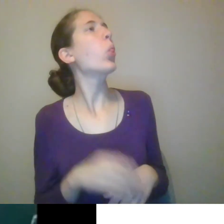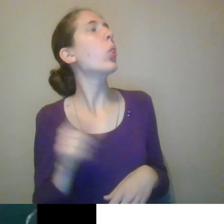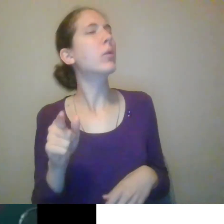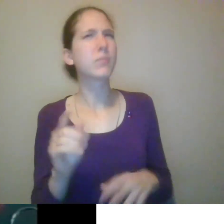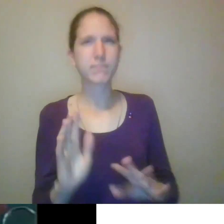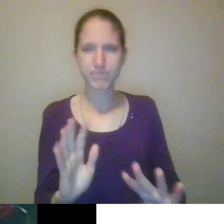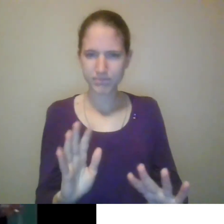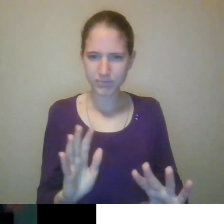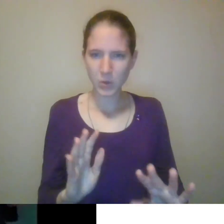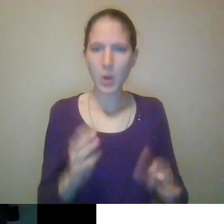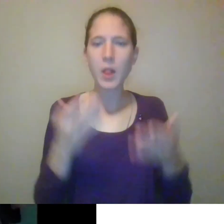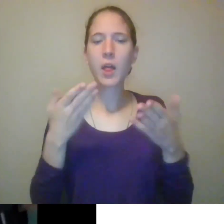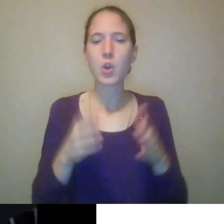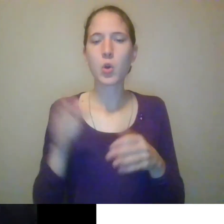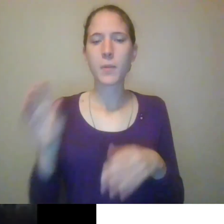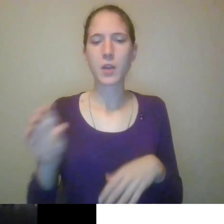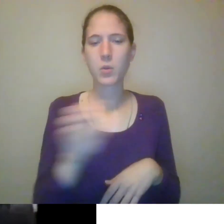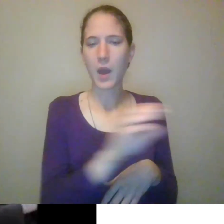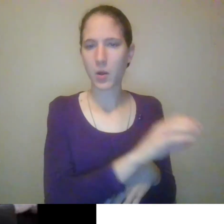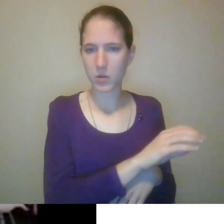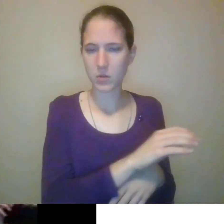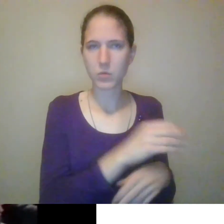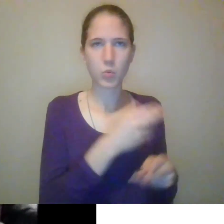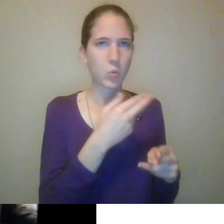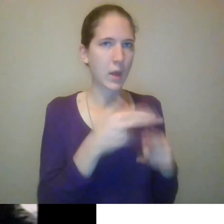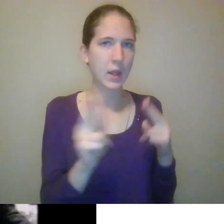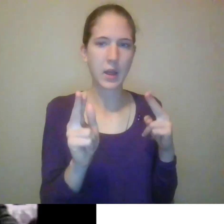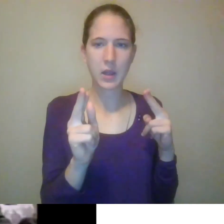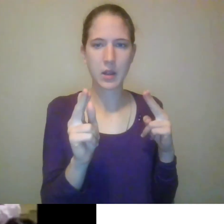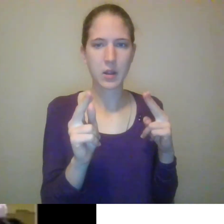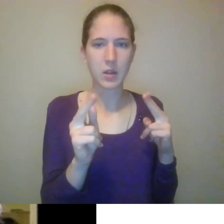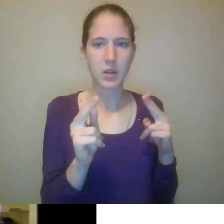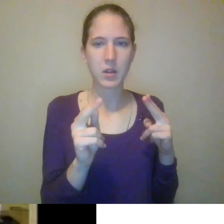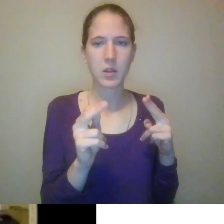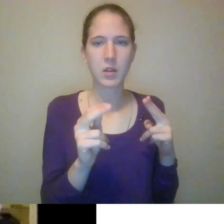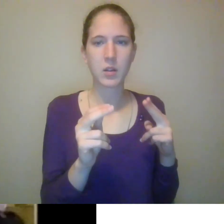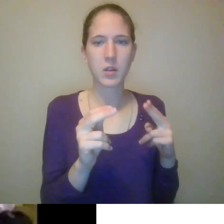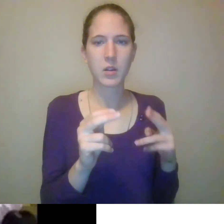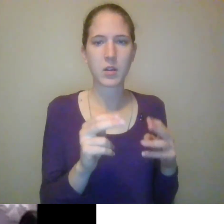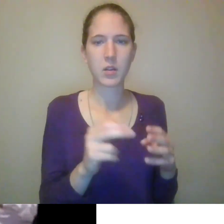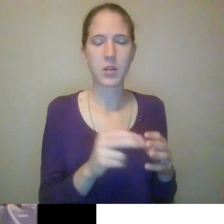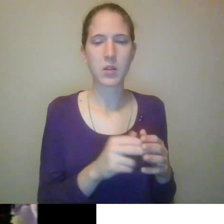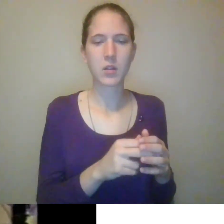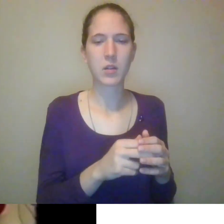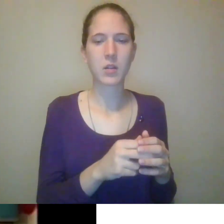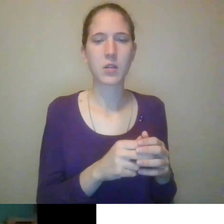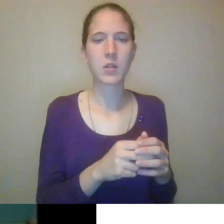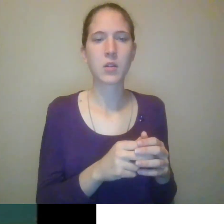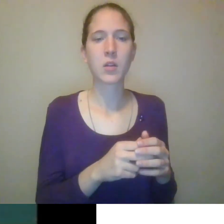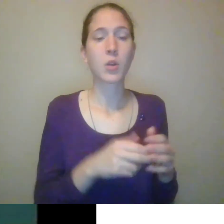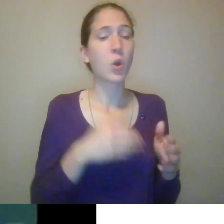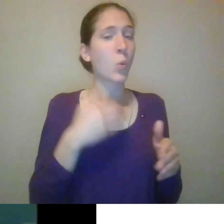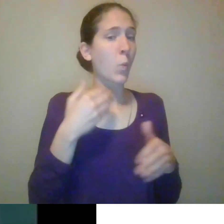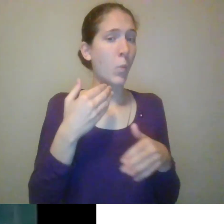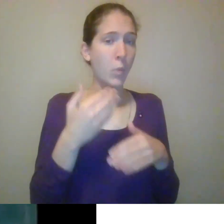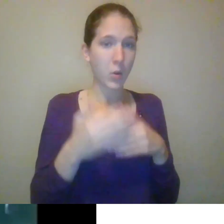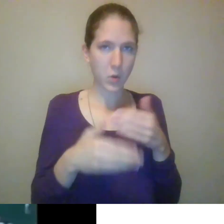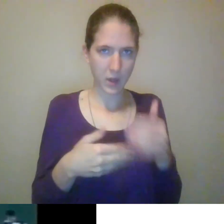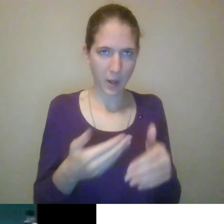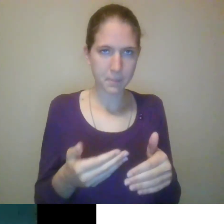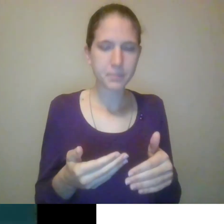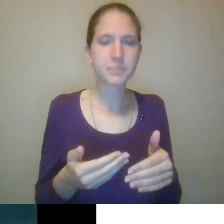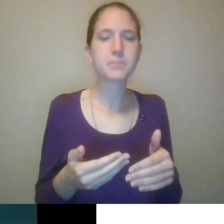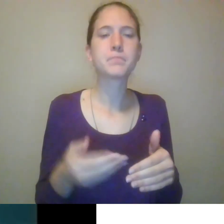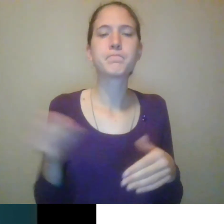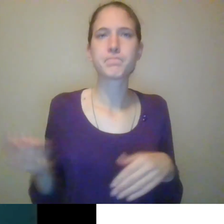be very trusting to you, and I'm going to allow this to be passed around very quickly. We only have a couple minutes. All right? Now, while they're doing that, let me show you